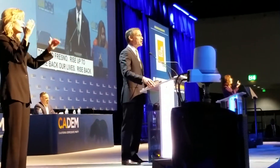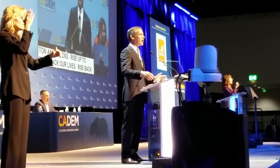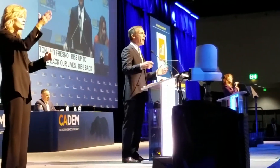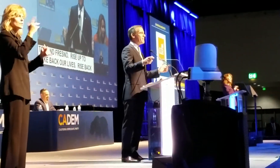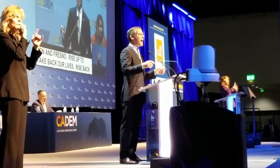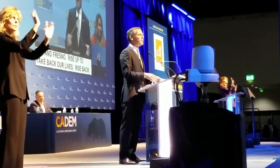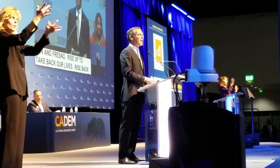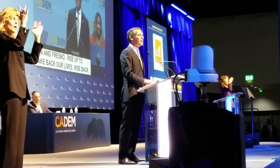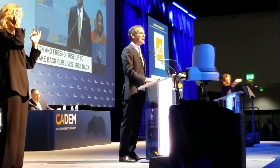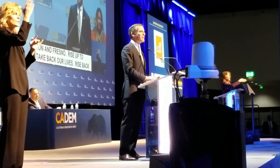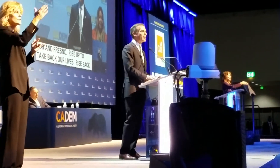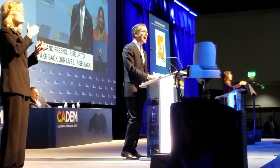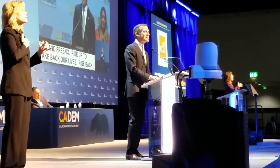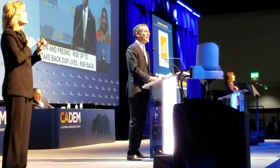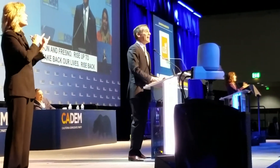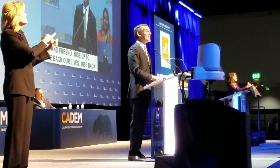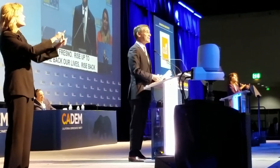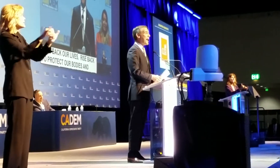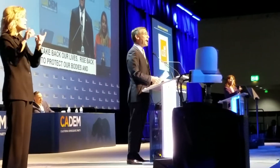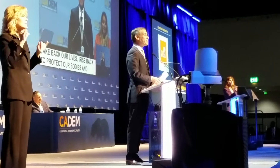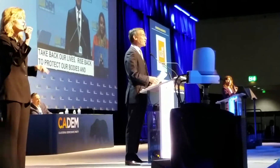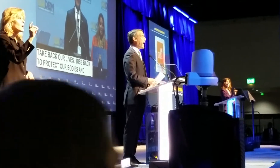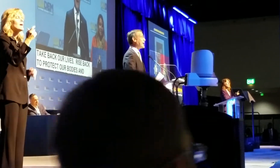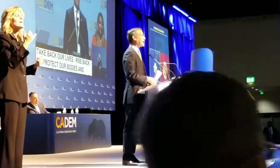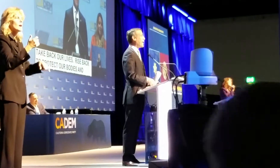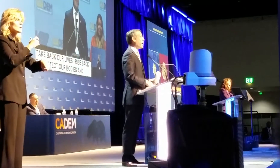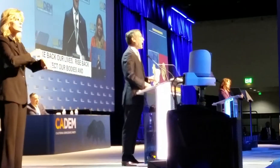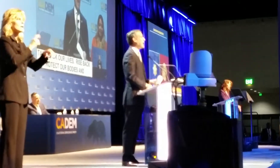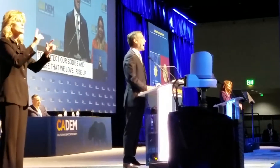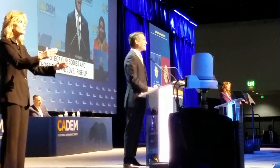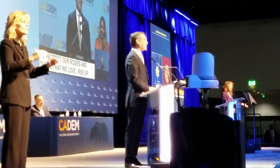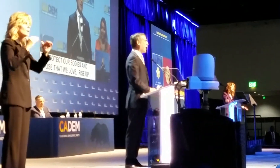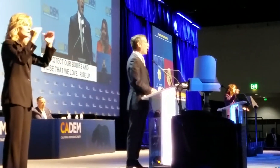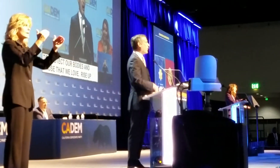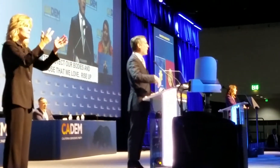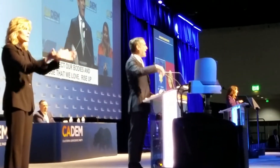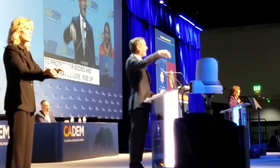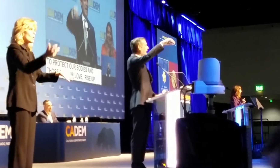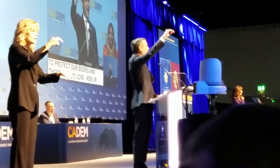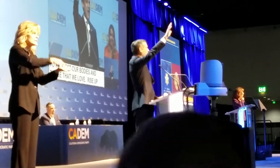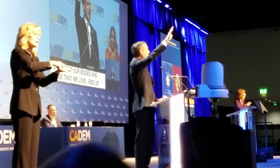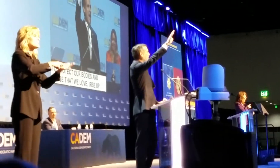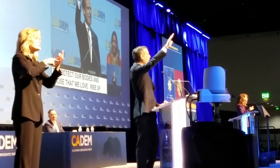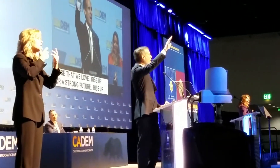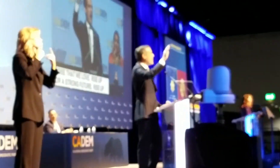bright future. My fellow Democrats, it's time to rise up. Let's go home.